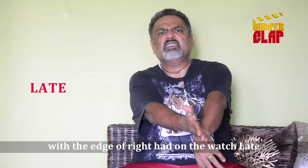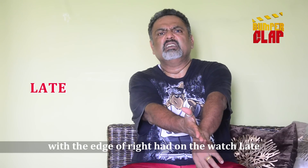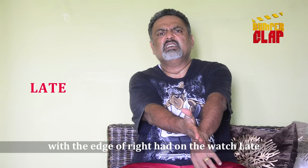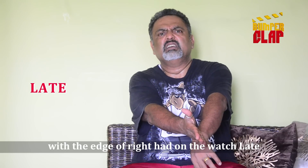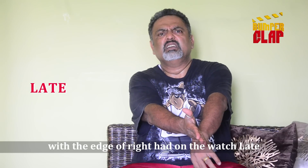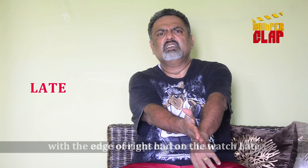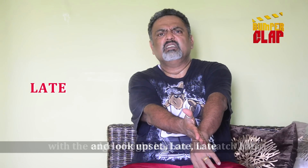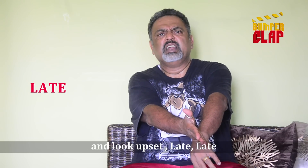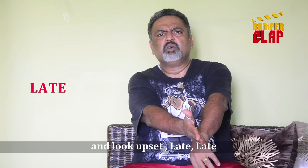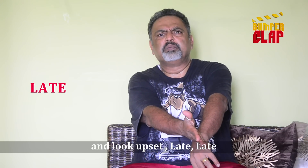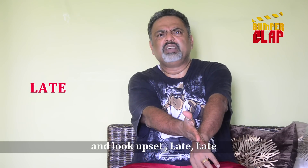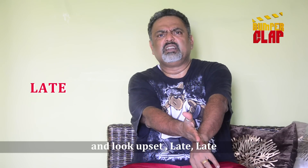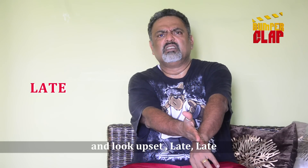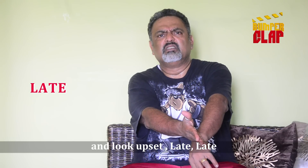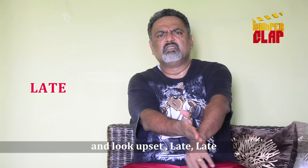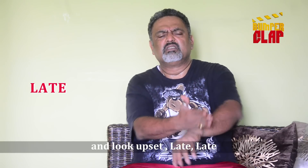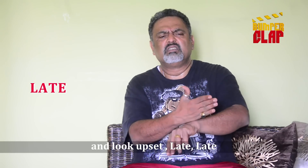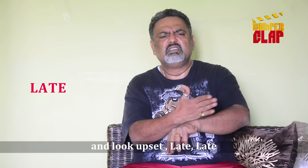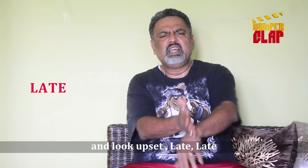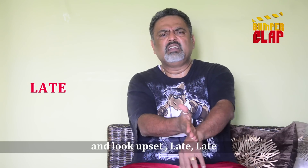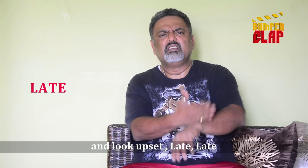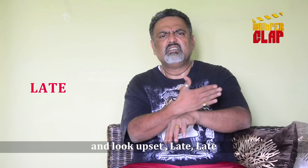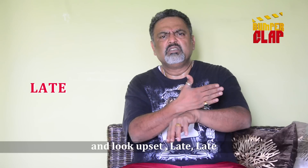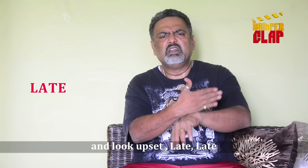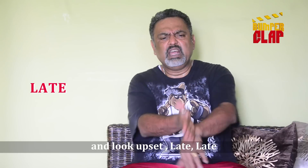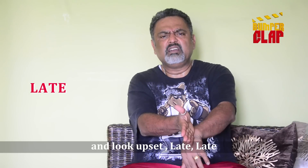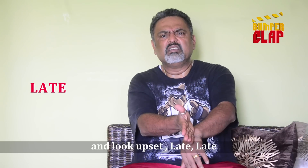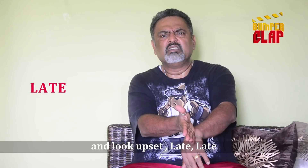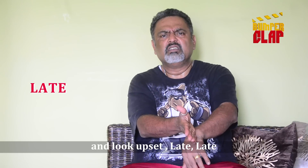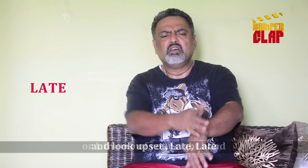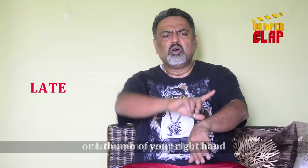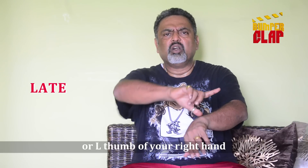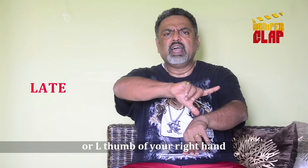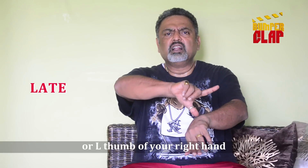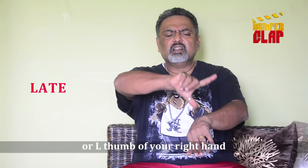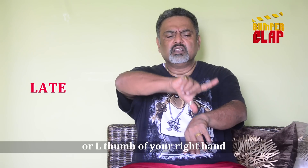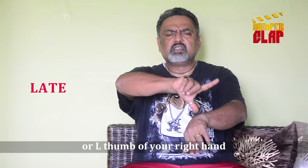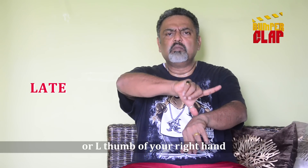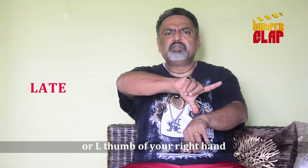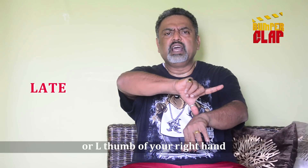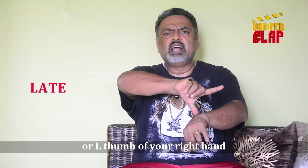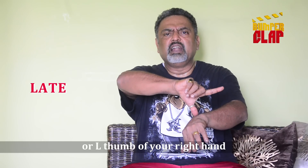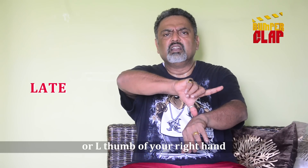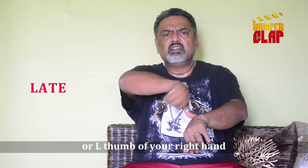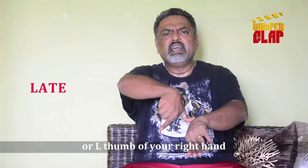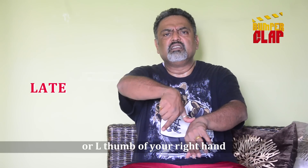and look upset late late or L the thumb of the other hand late